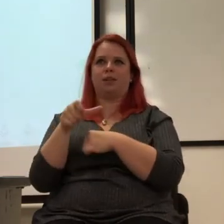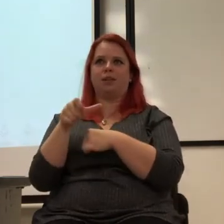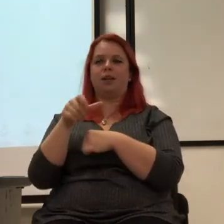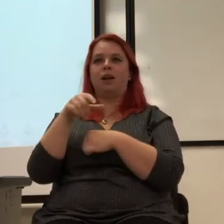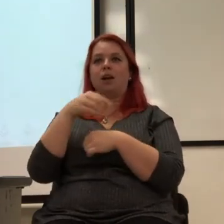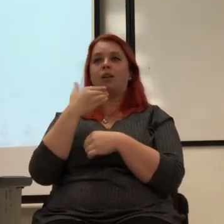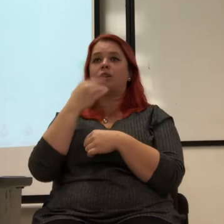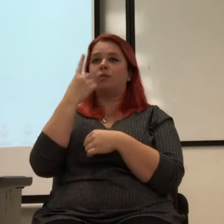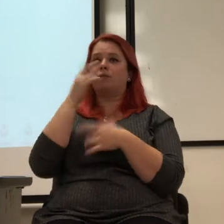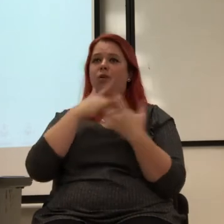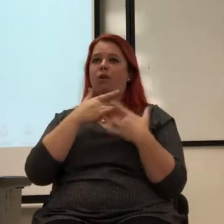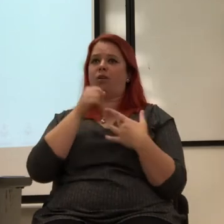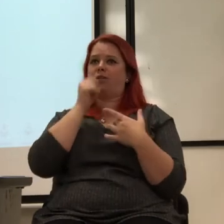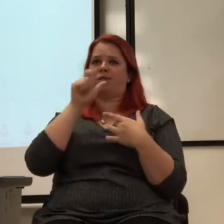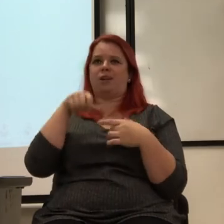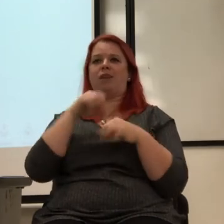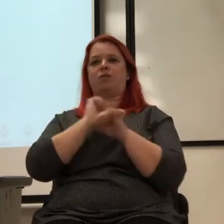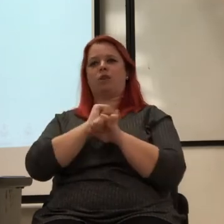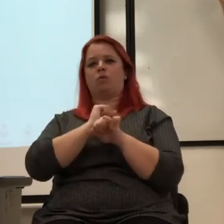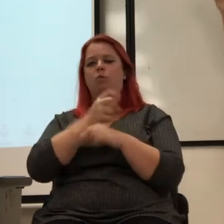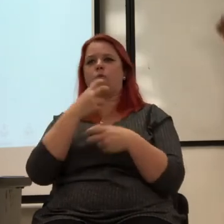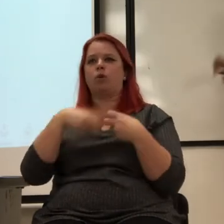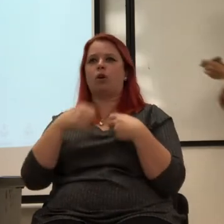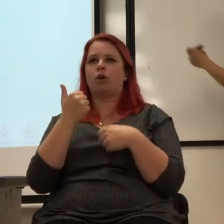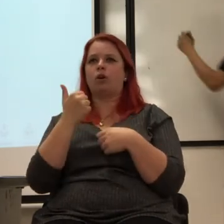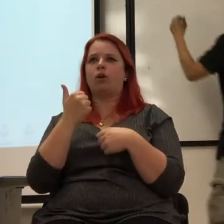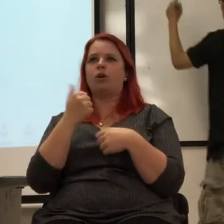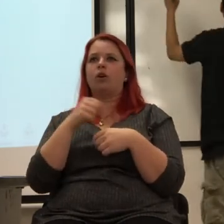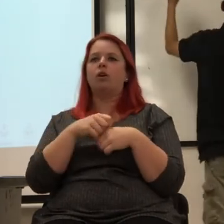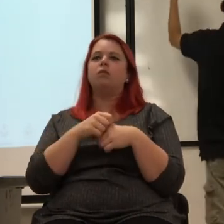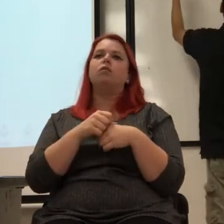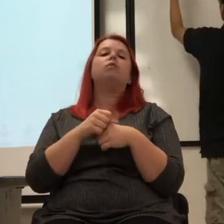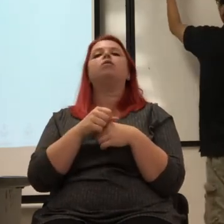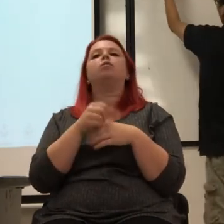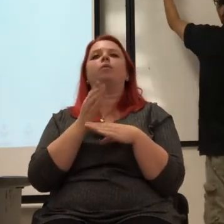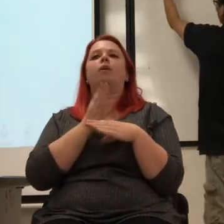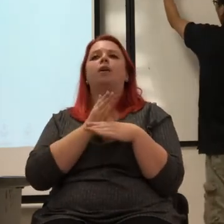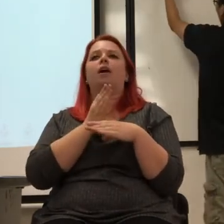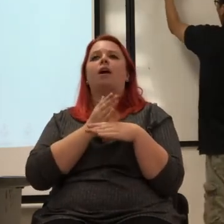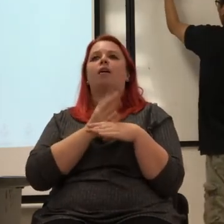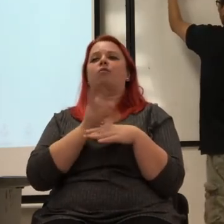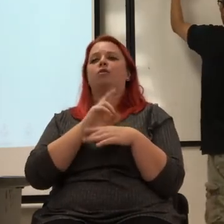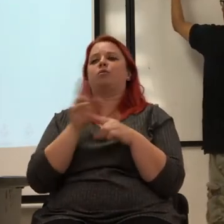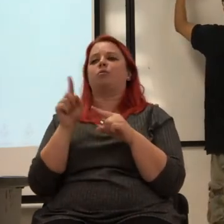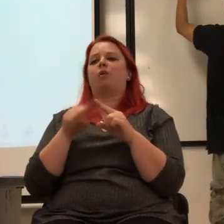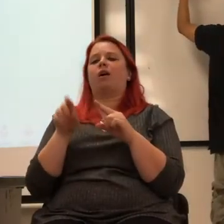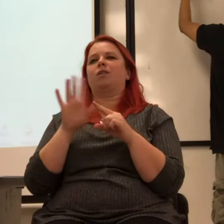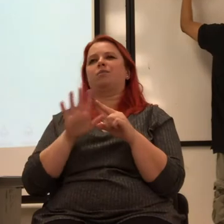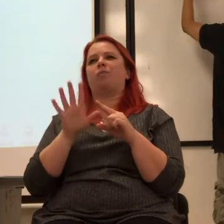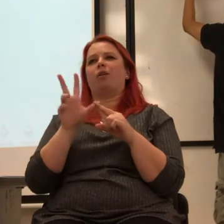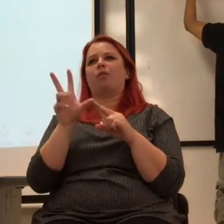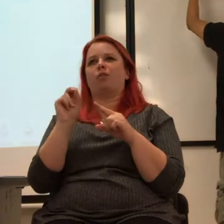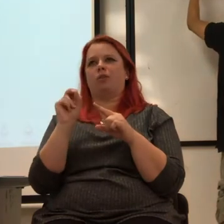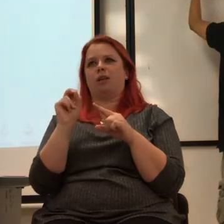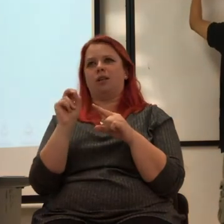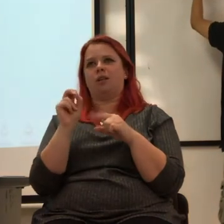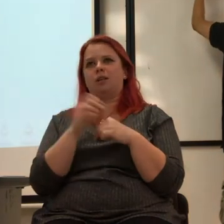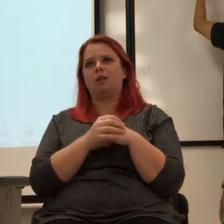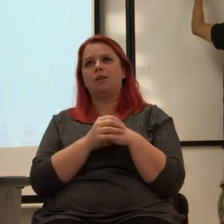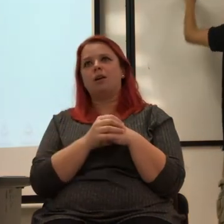It just doesn't have to work as hard. So on average, the peak systole in the right side of the heart is about 30.